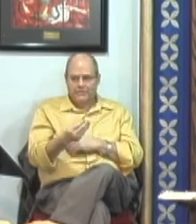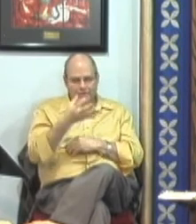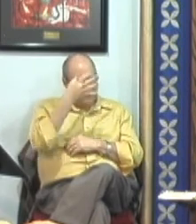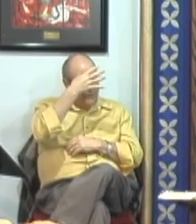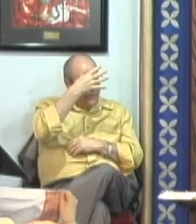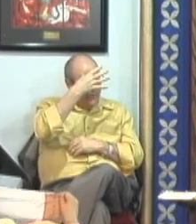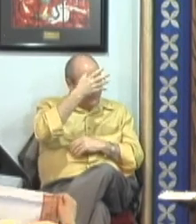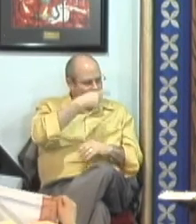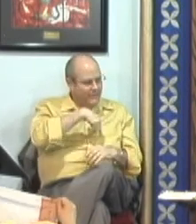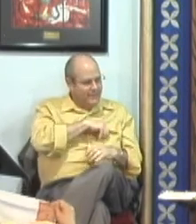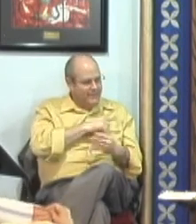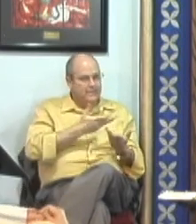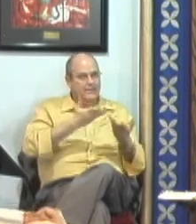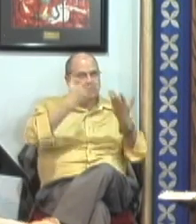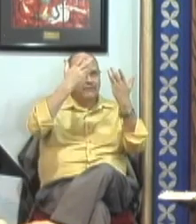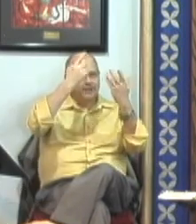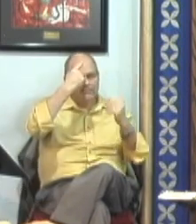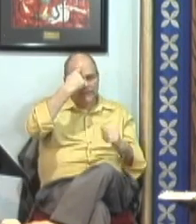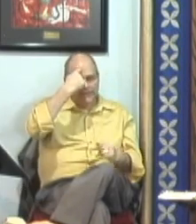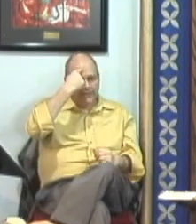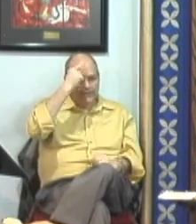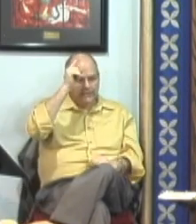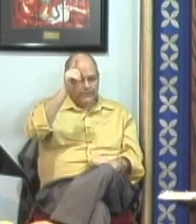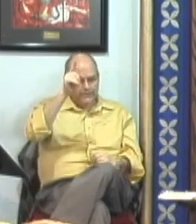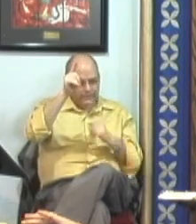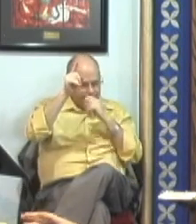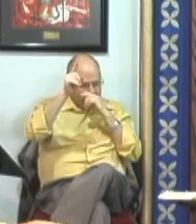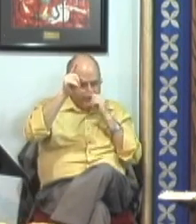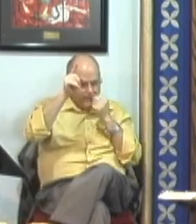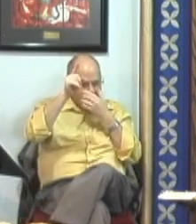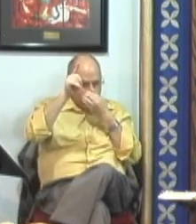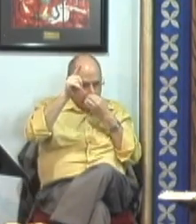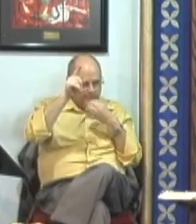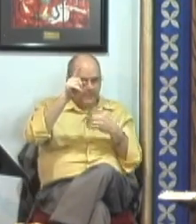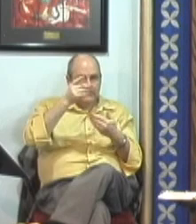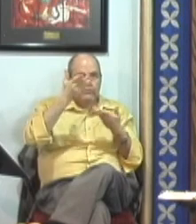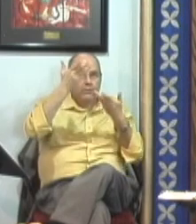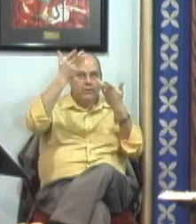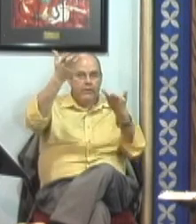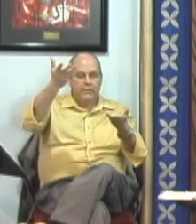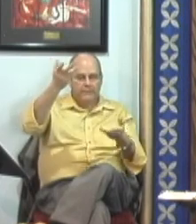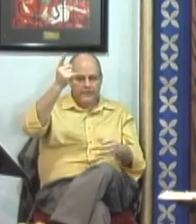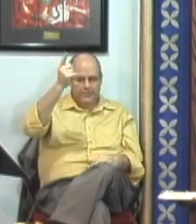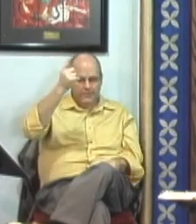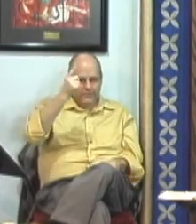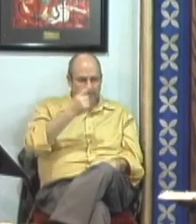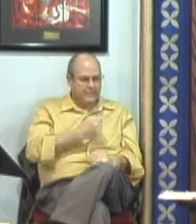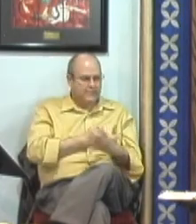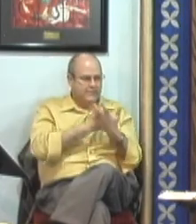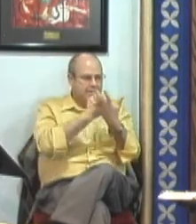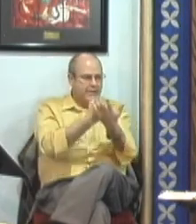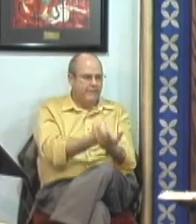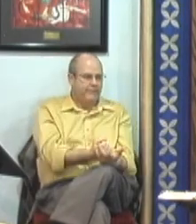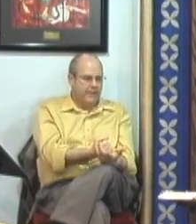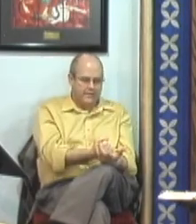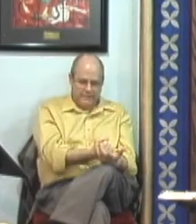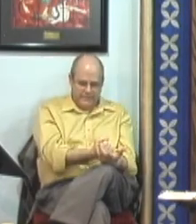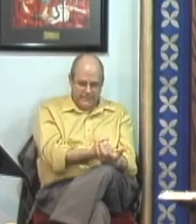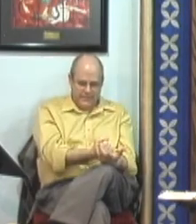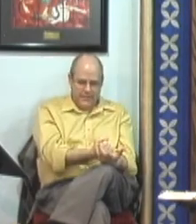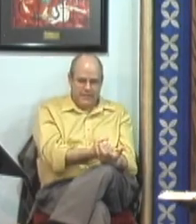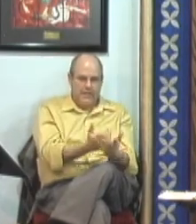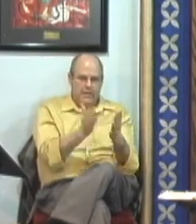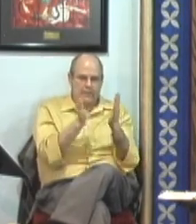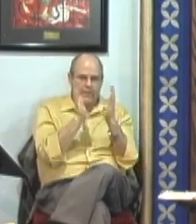we just lift up our thinking to you. We offer it up to you as a sacrifice. And